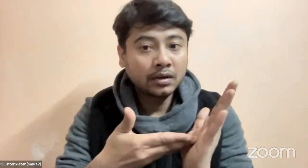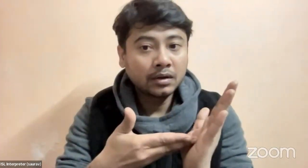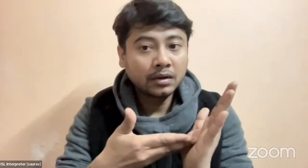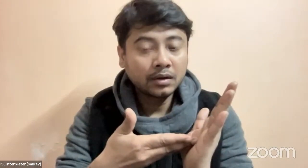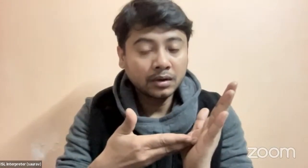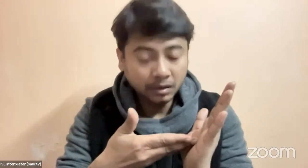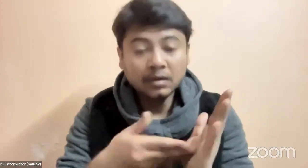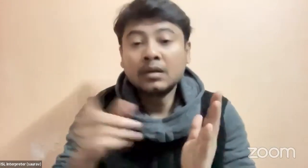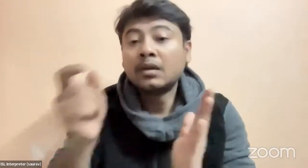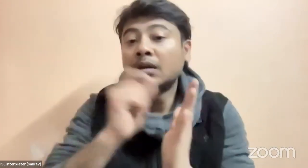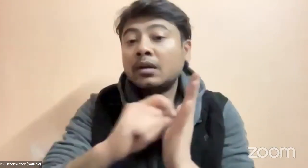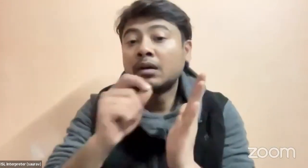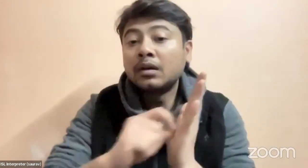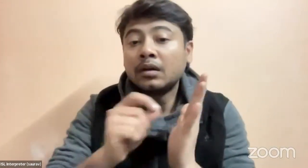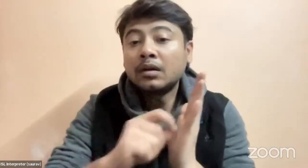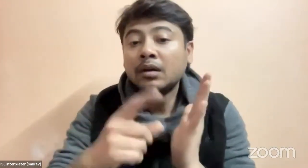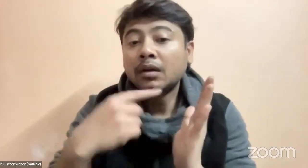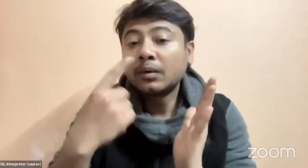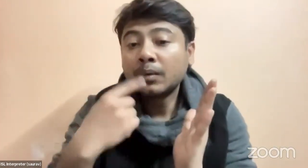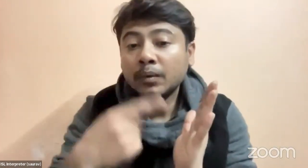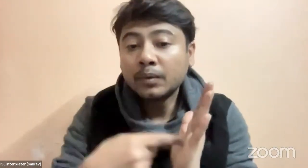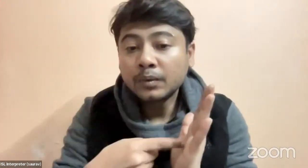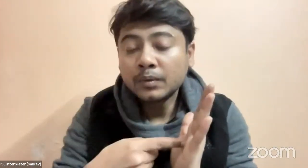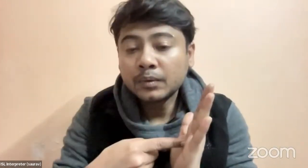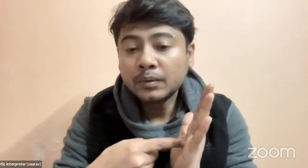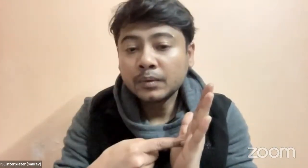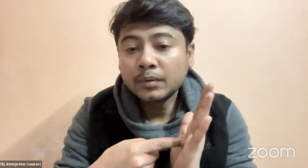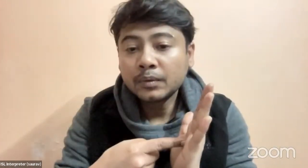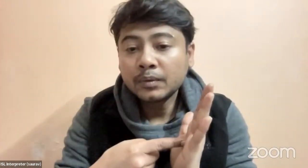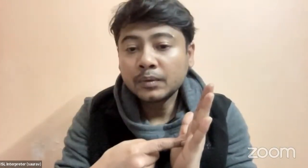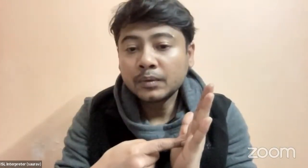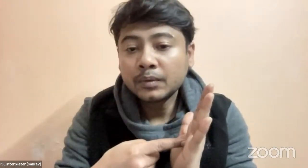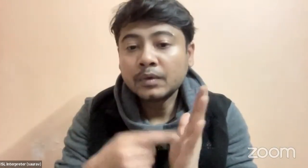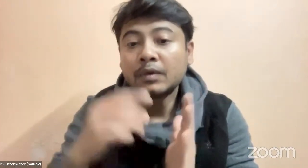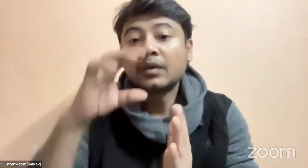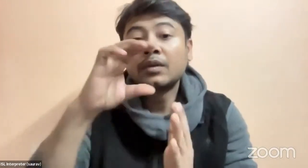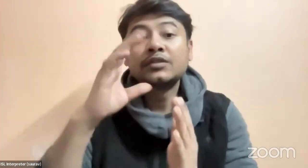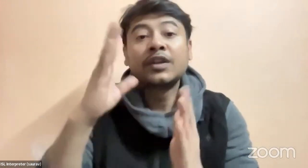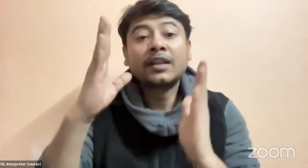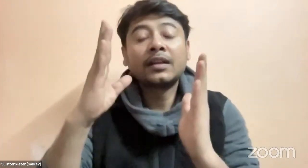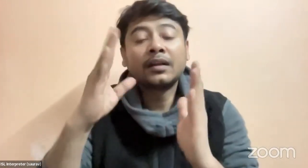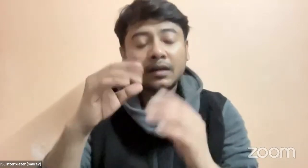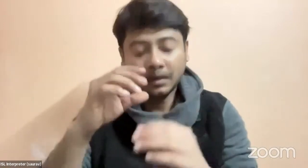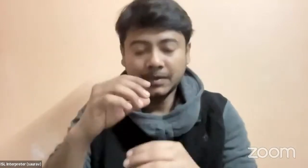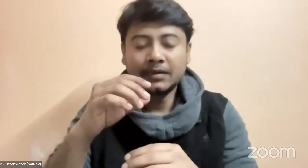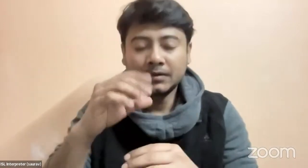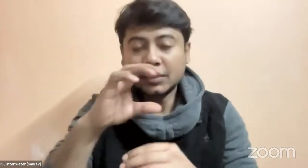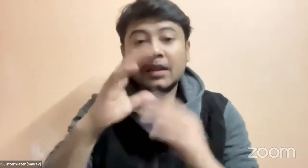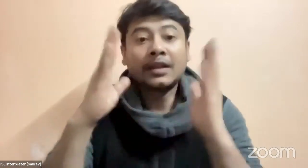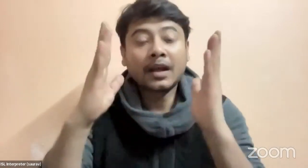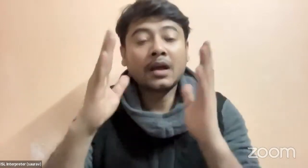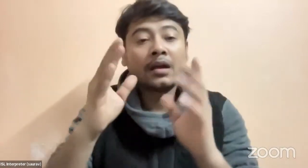Das Thakur. He was contemporary of Lord Chaitanya Mahaprabhu.